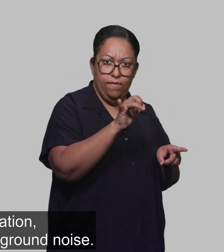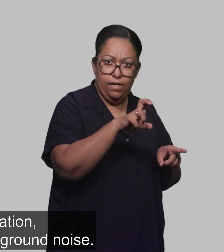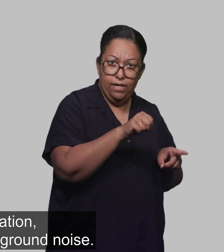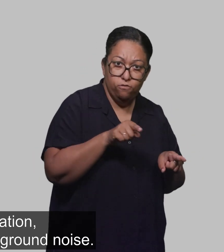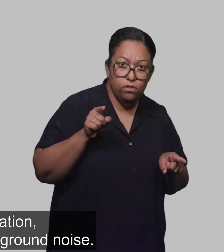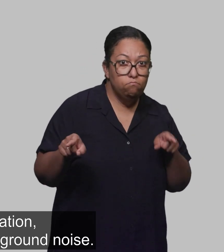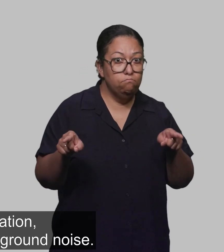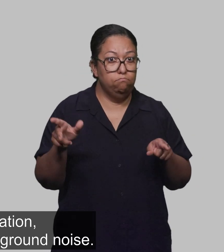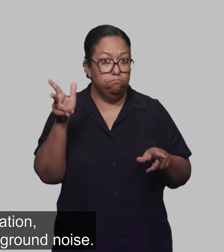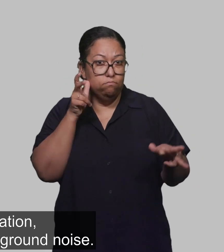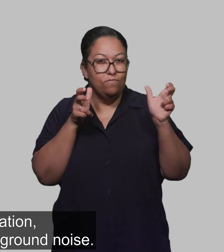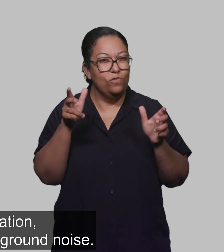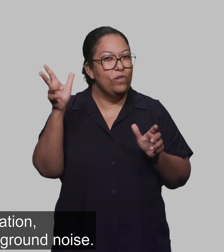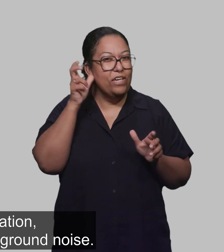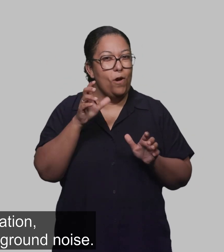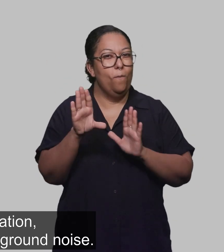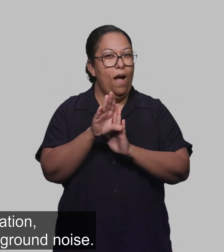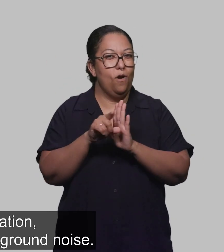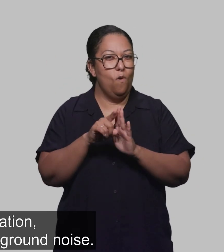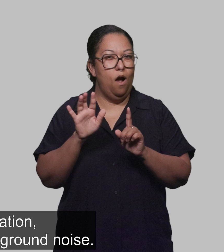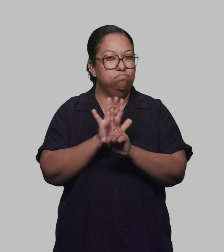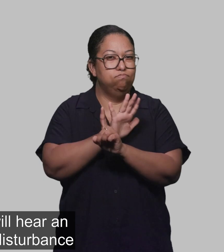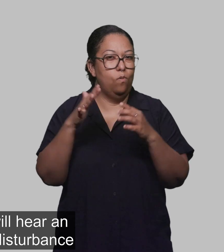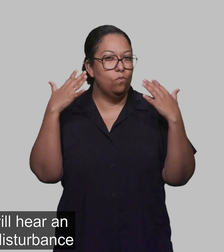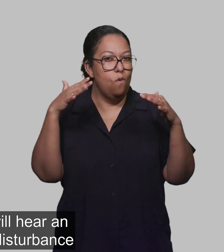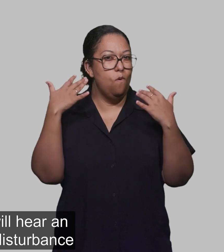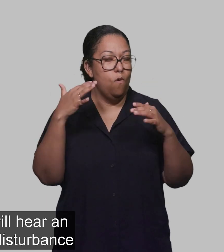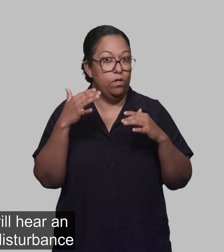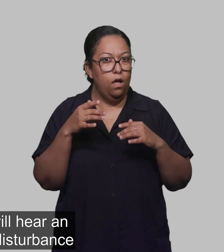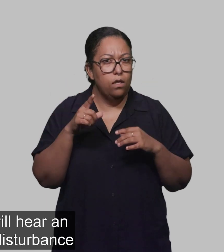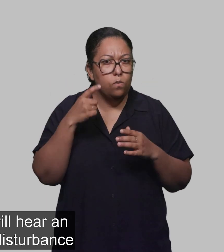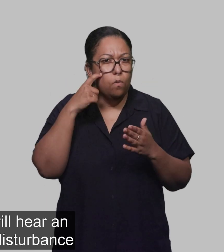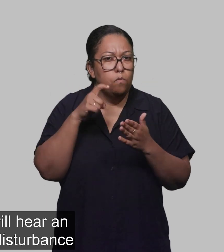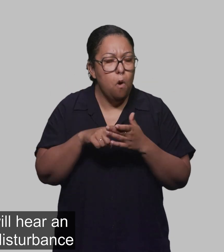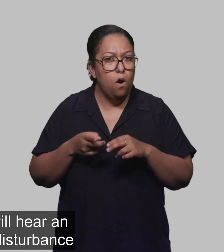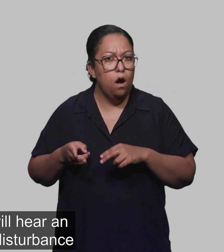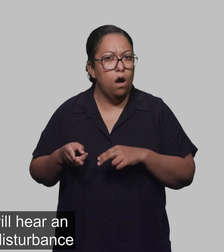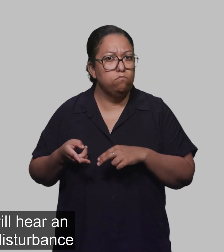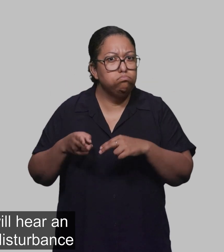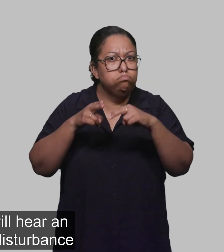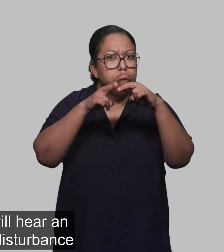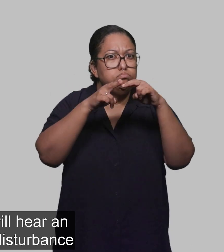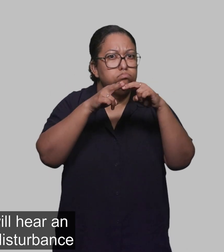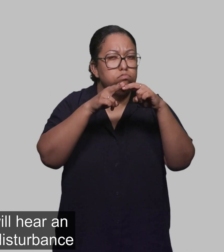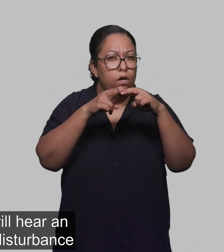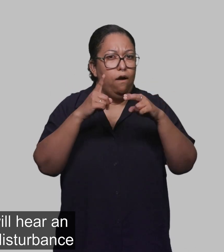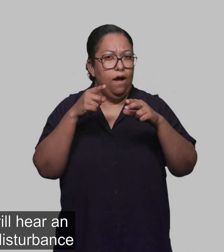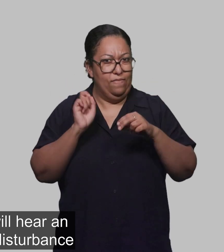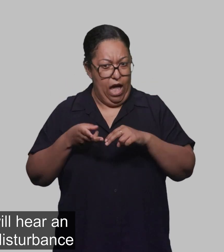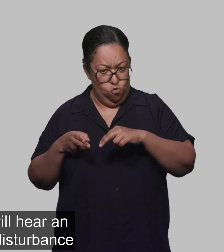this audification, you heard the background noise, and then you heard an